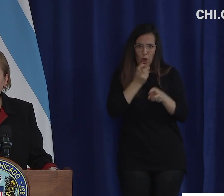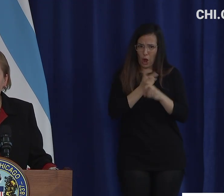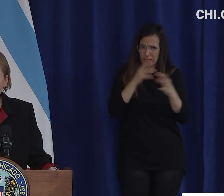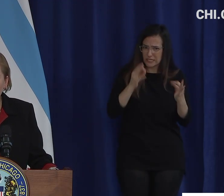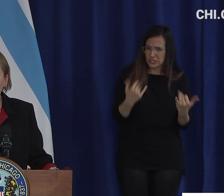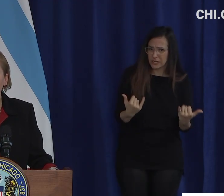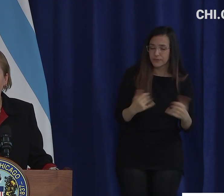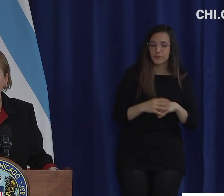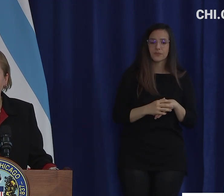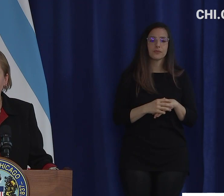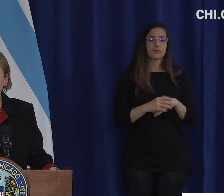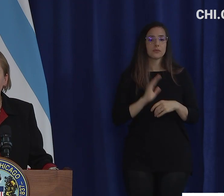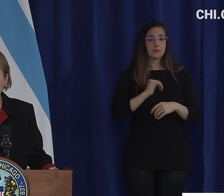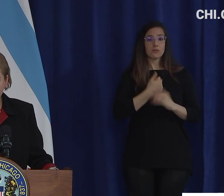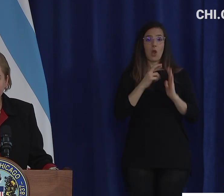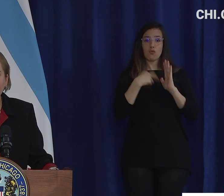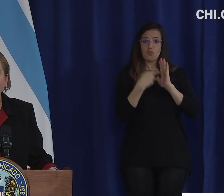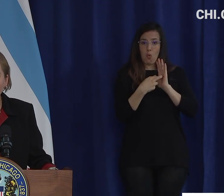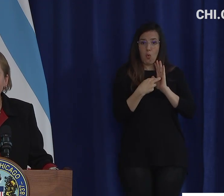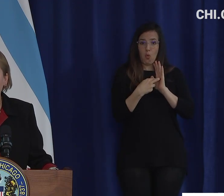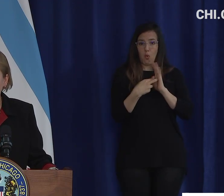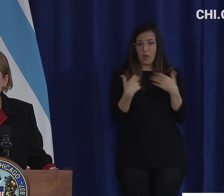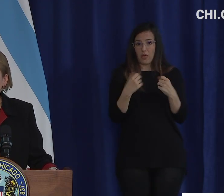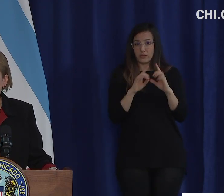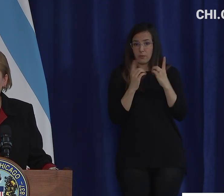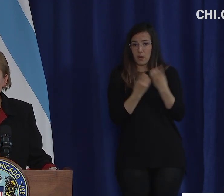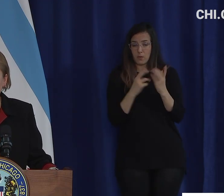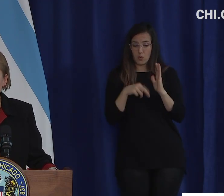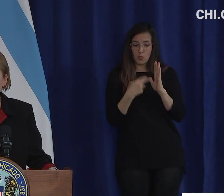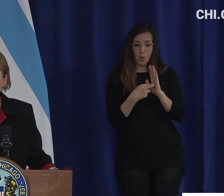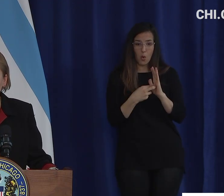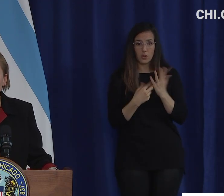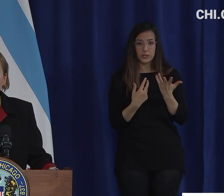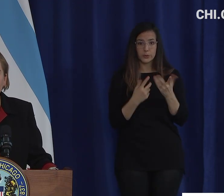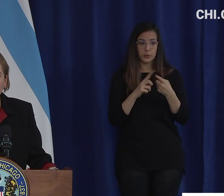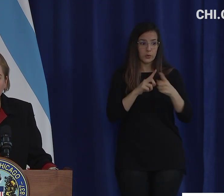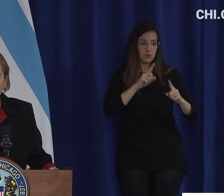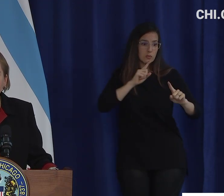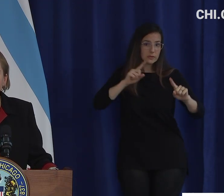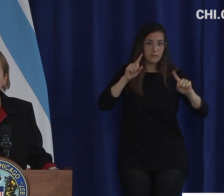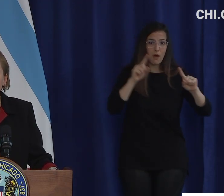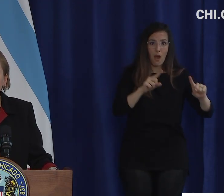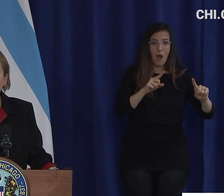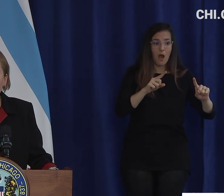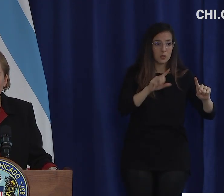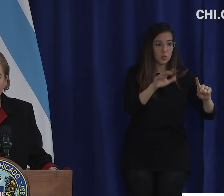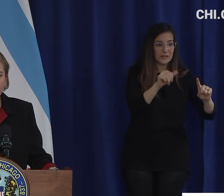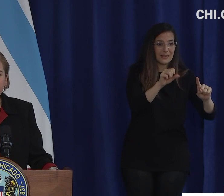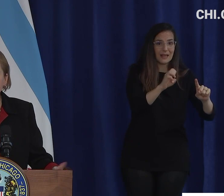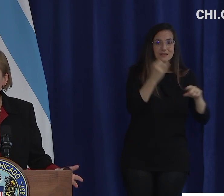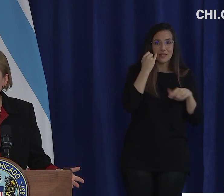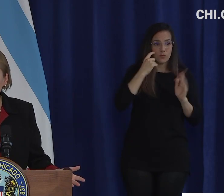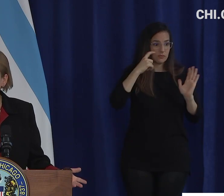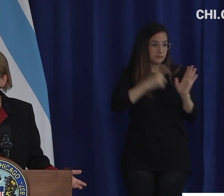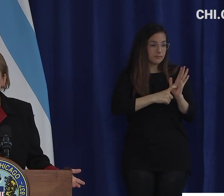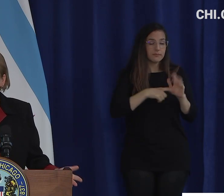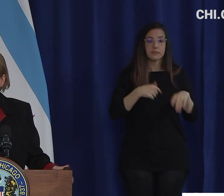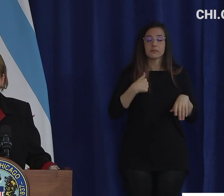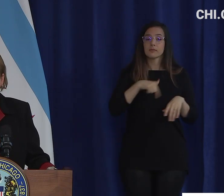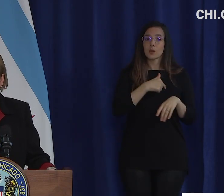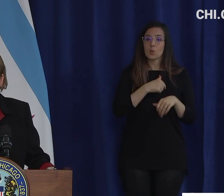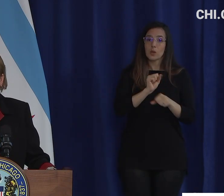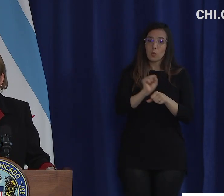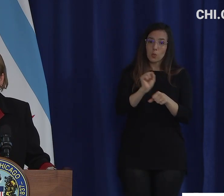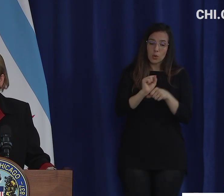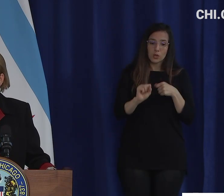health department always is to respond to cases where we see them. We work to help schools or any